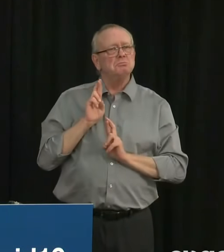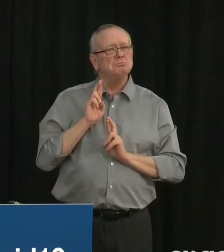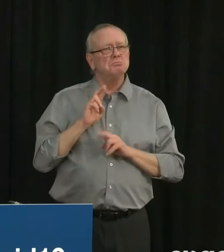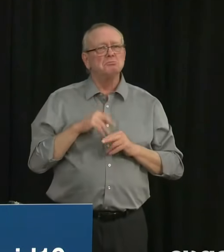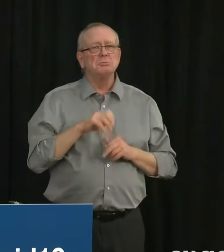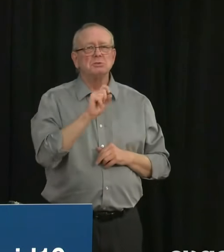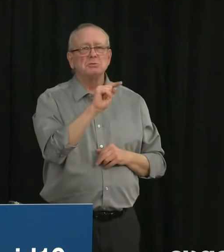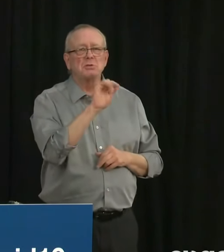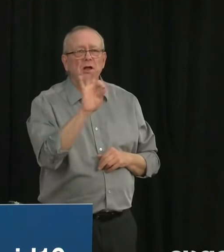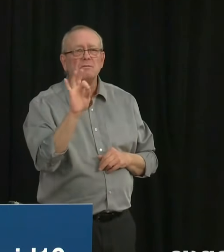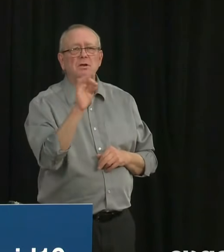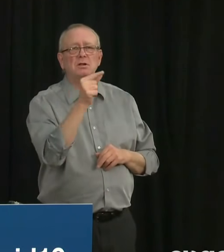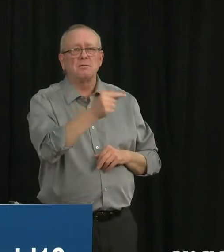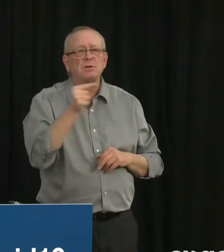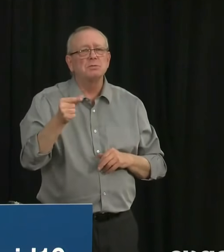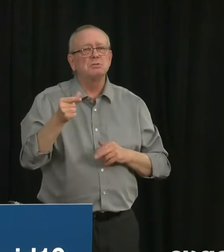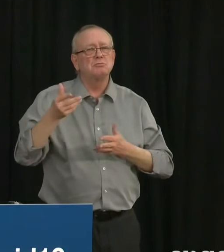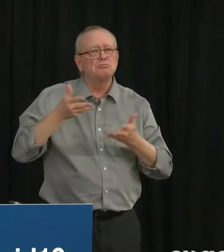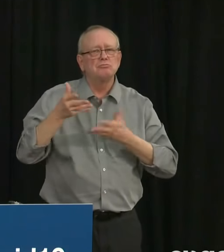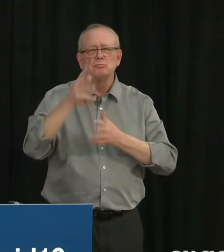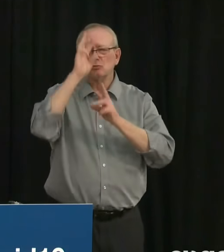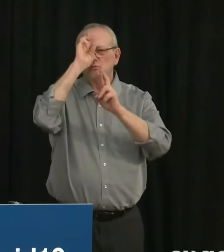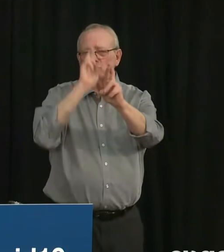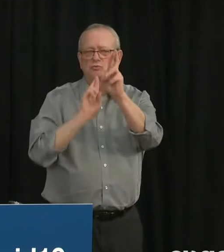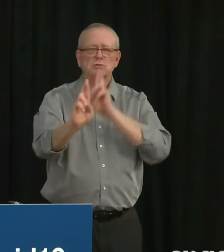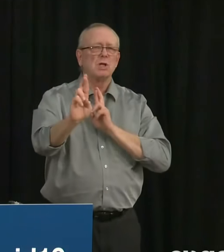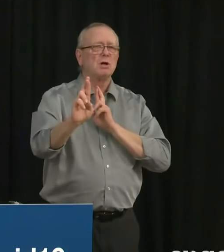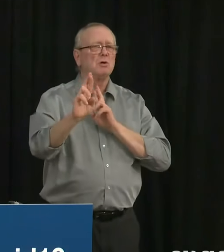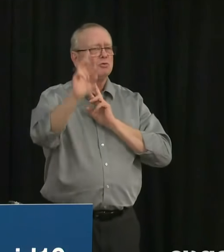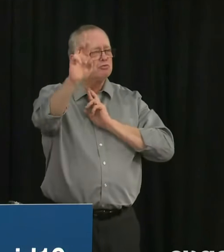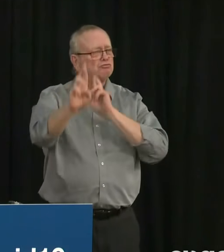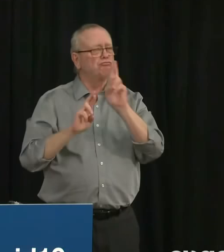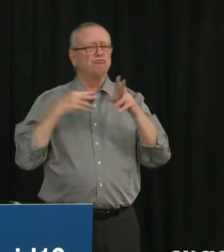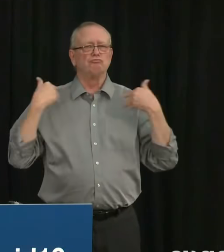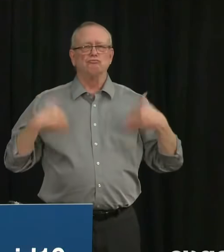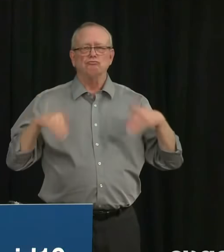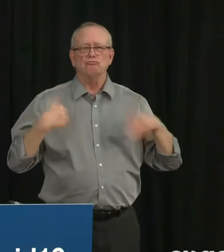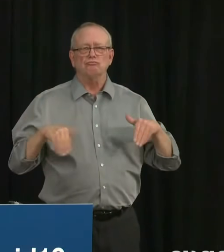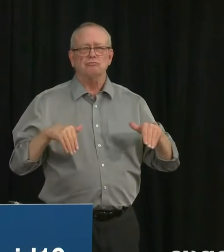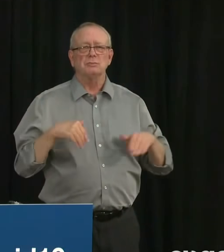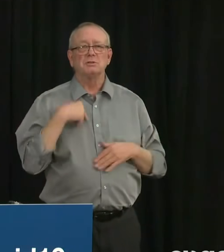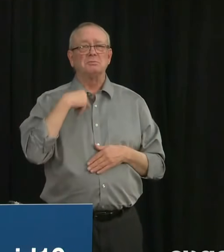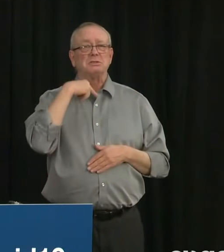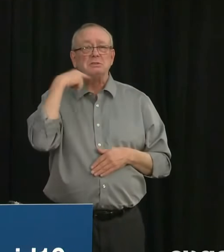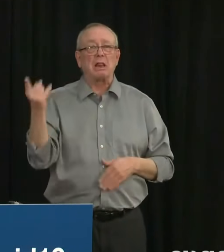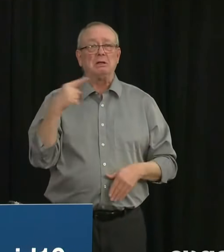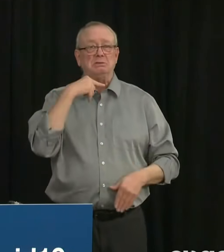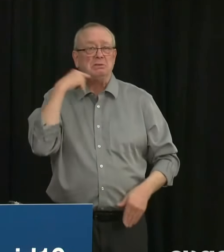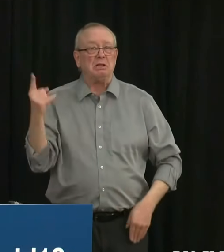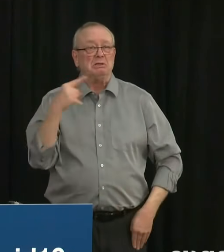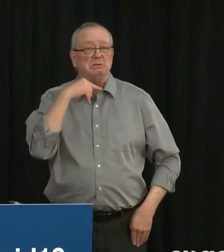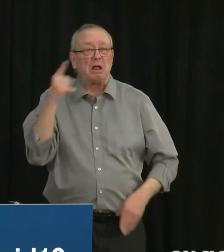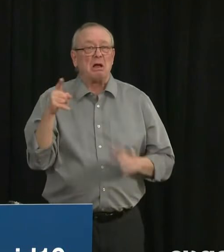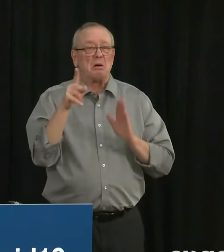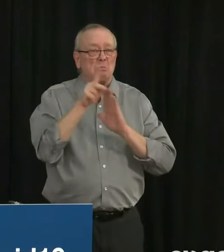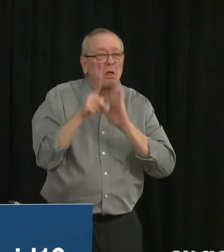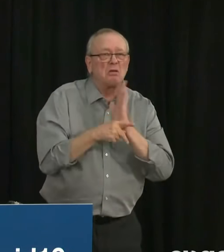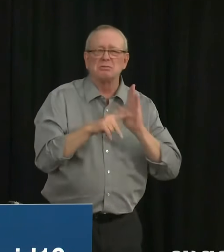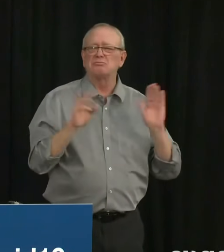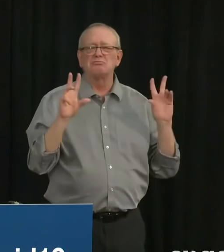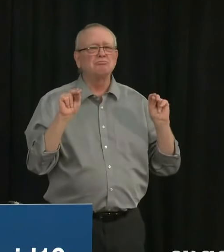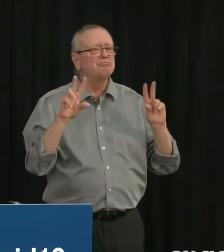with elected officials. I do not dictate every detail of each policy decision, and I should